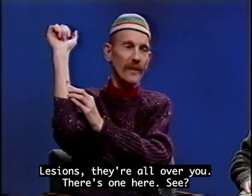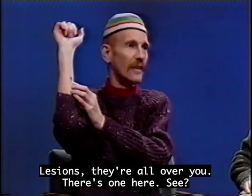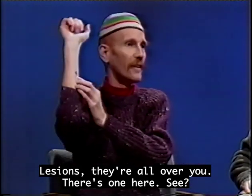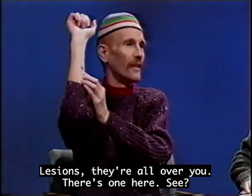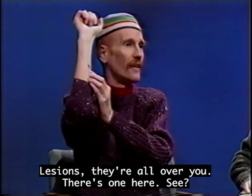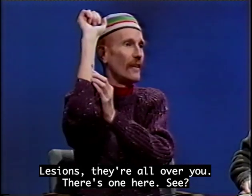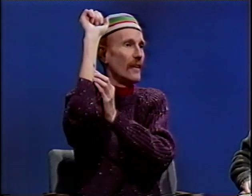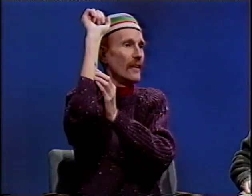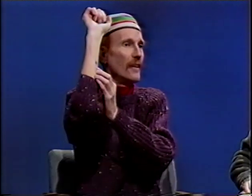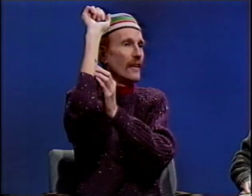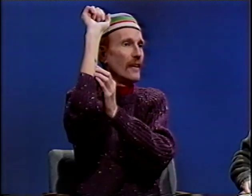here, see?